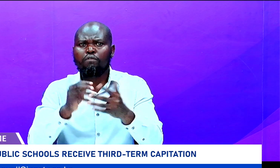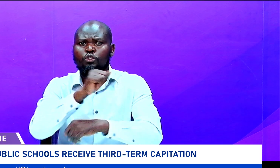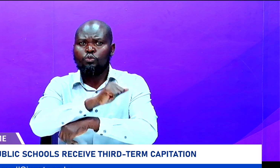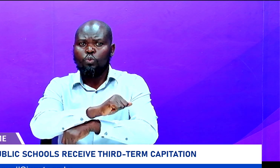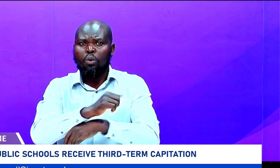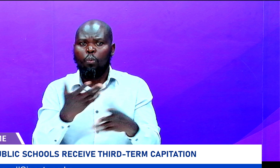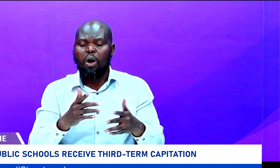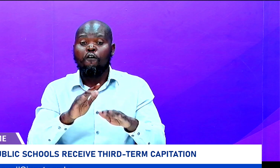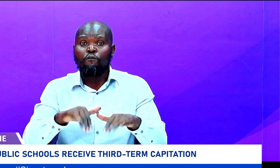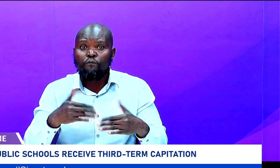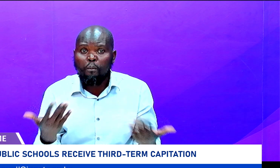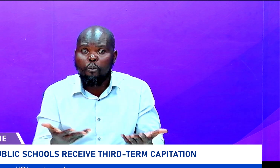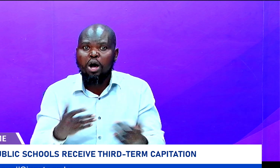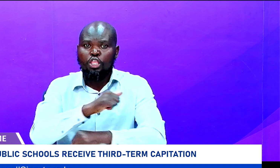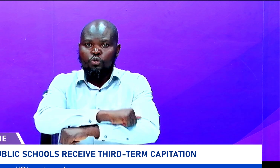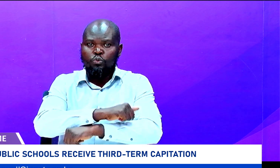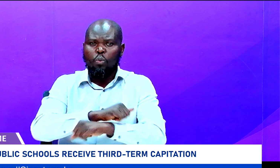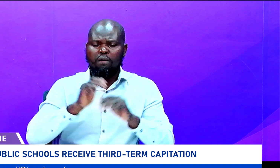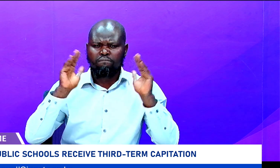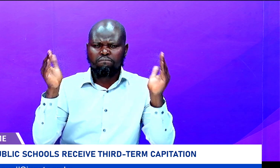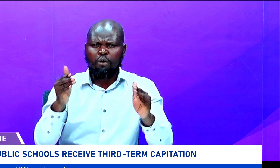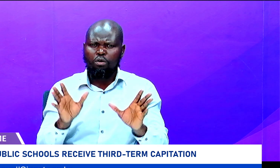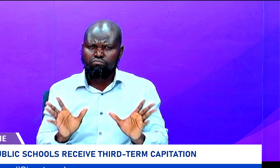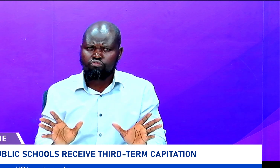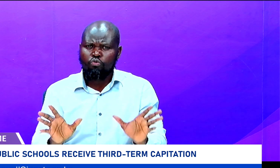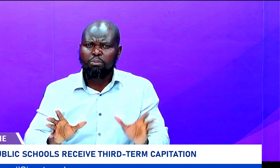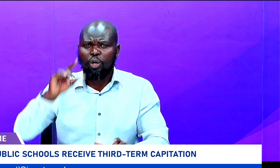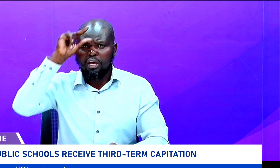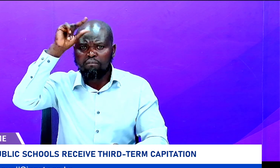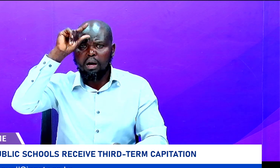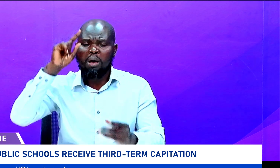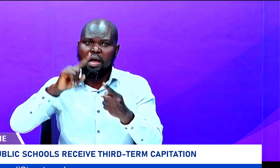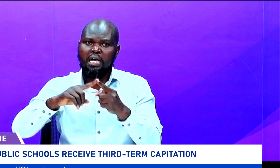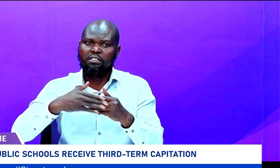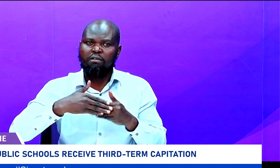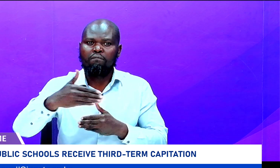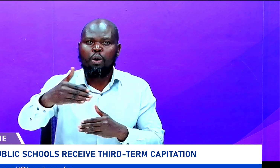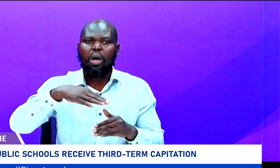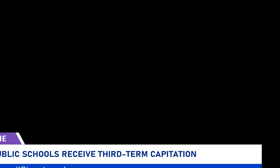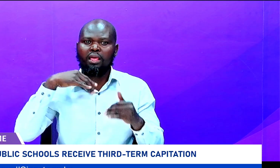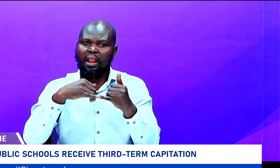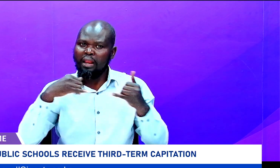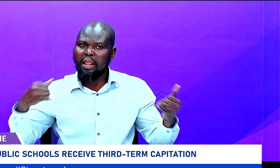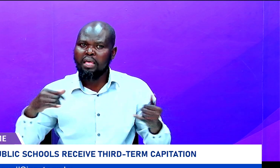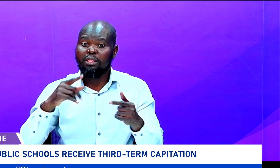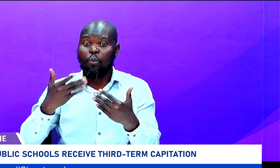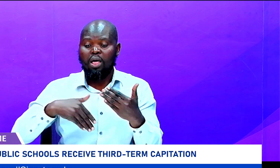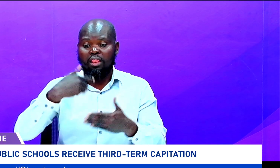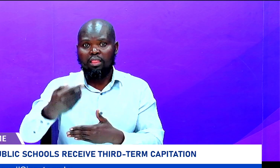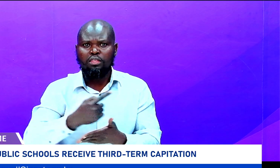from school, forcing the government to extend the deadline to next Friday. He explained that school yet to receive the fund must